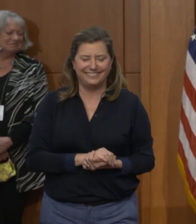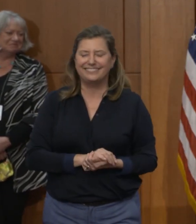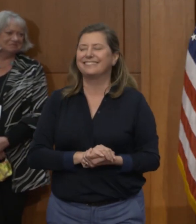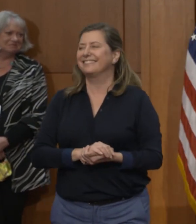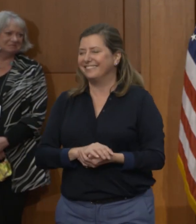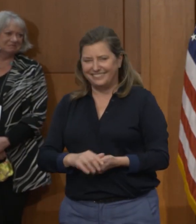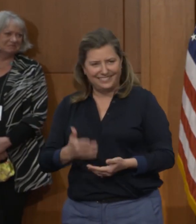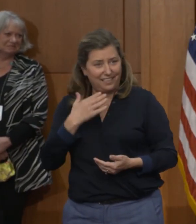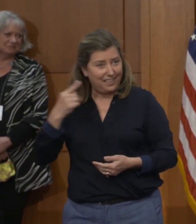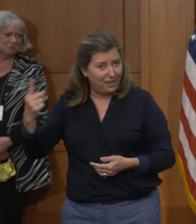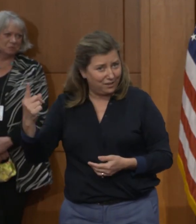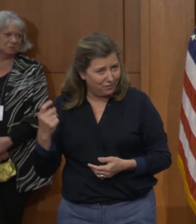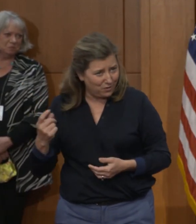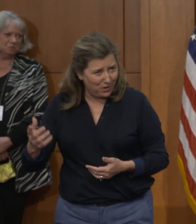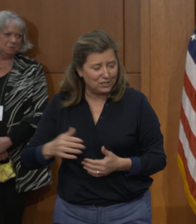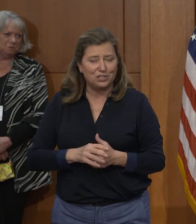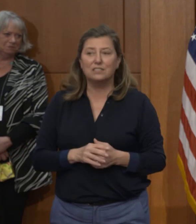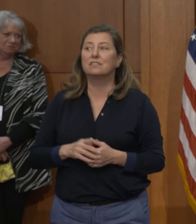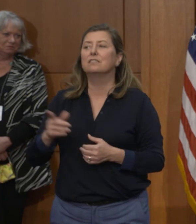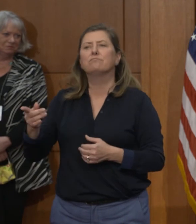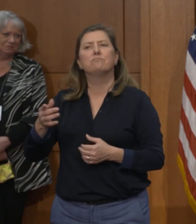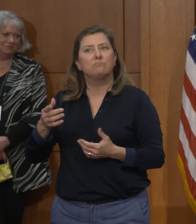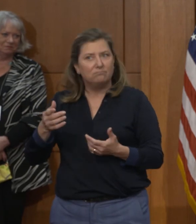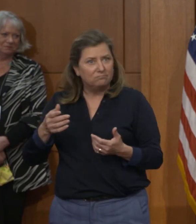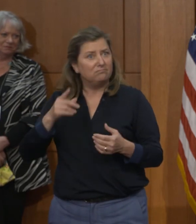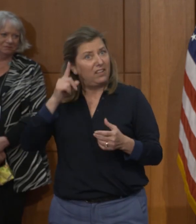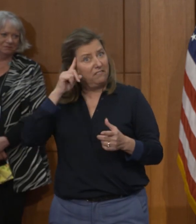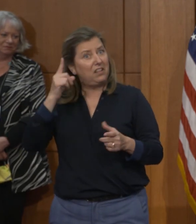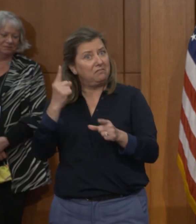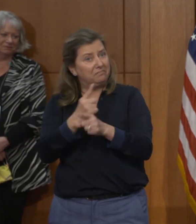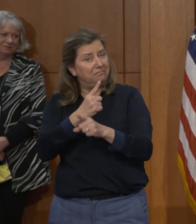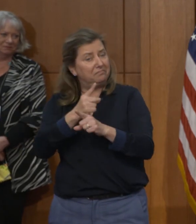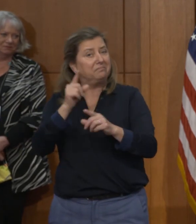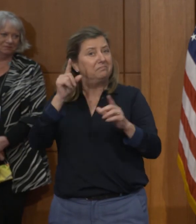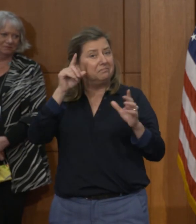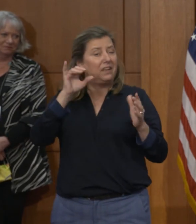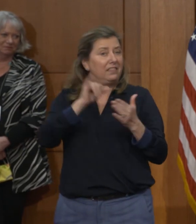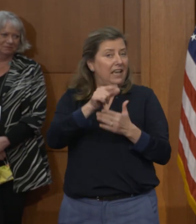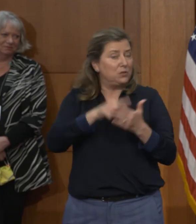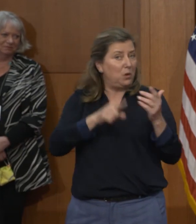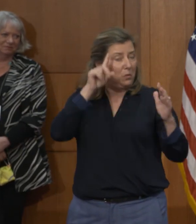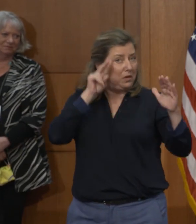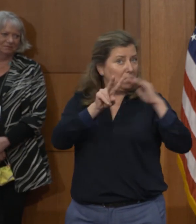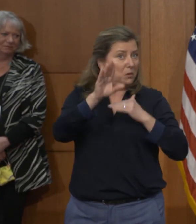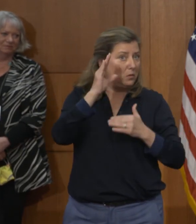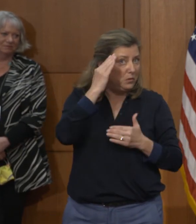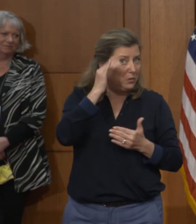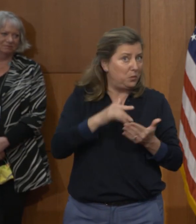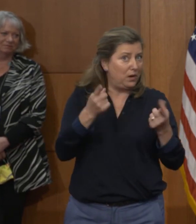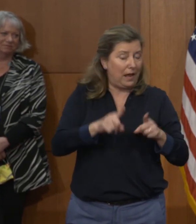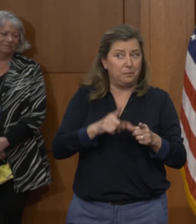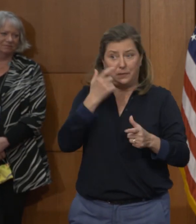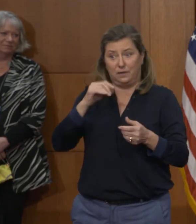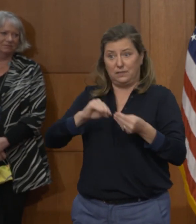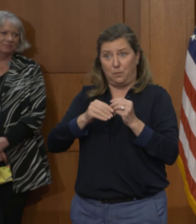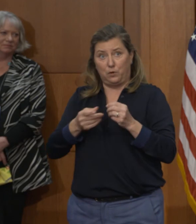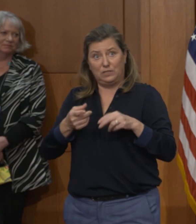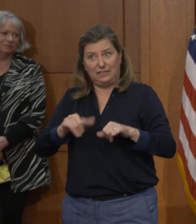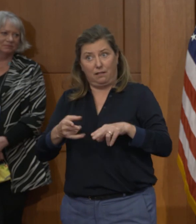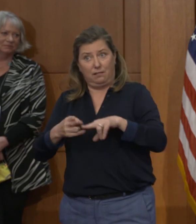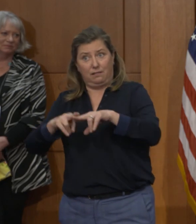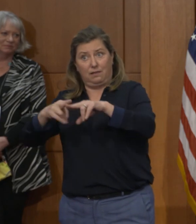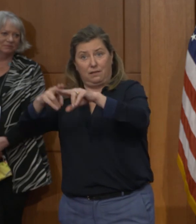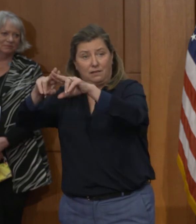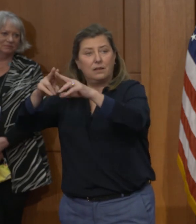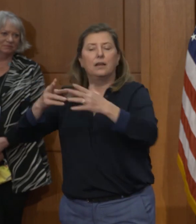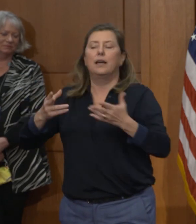Hi, thanks for the question. The question is it expected that we're seeing case counts continue to rise right now? Is that right? Yeah, so